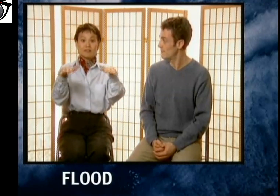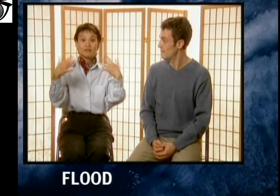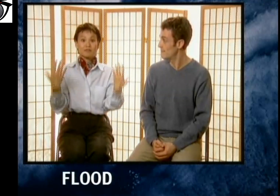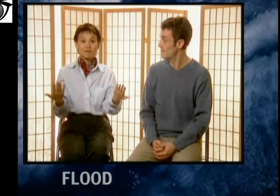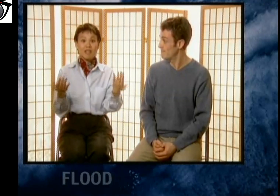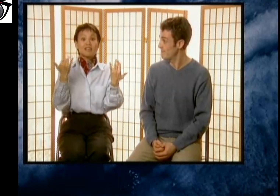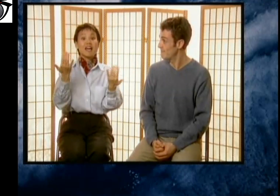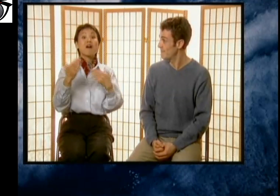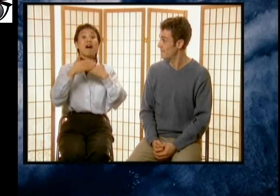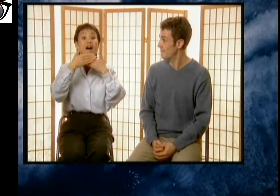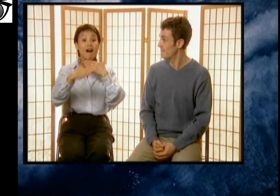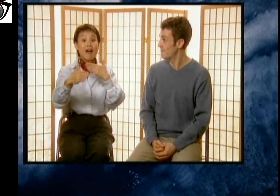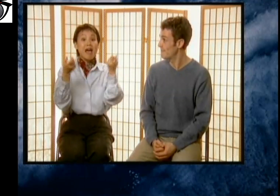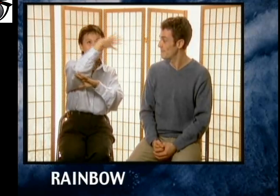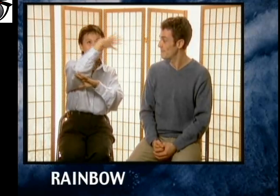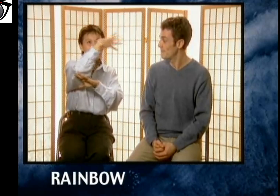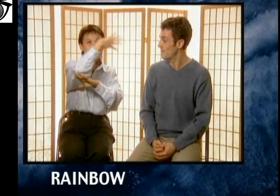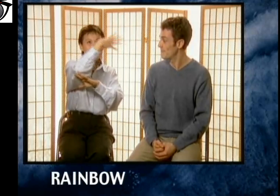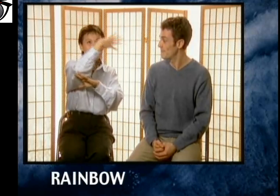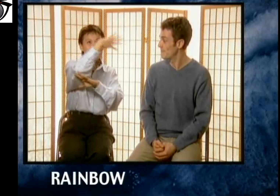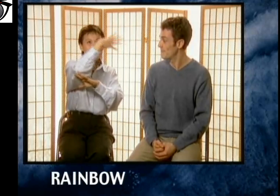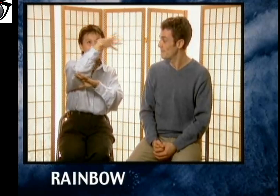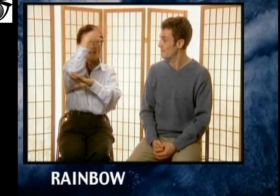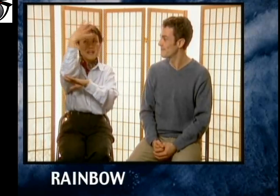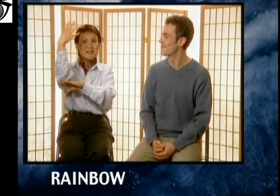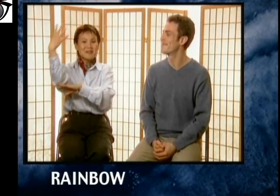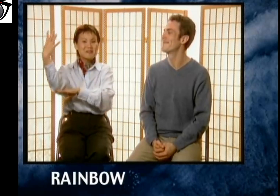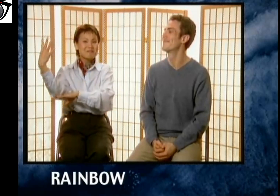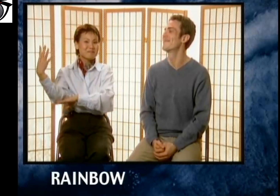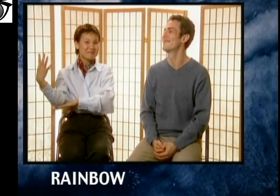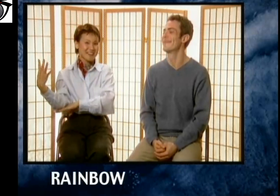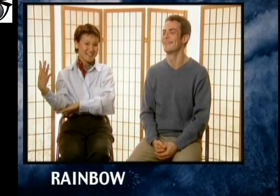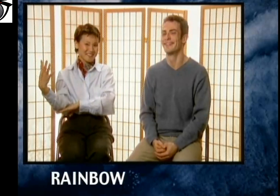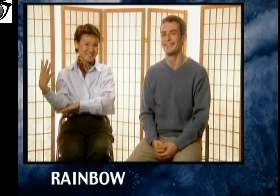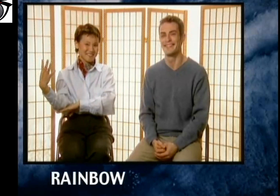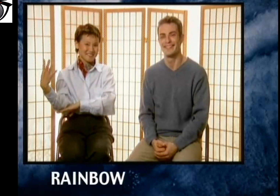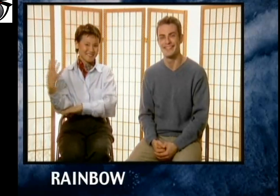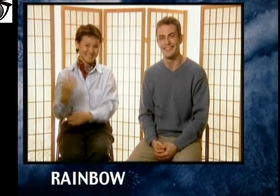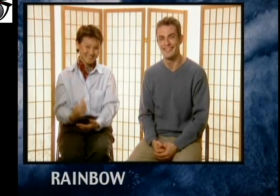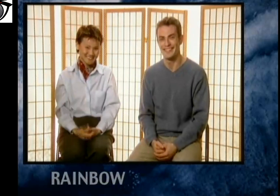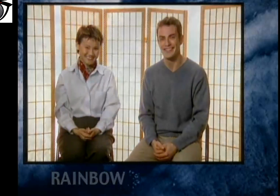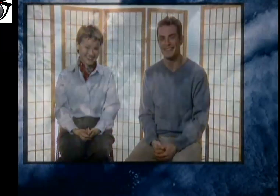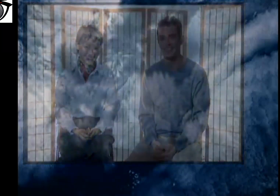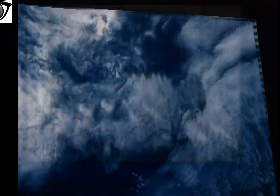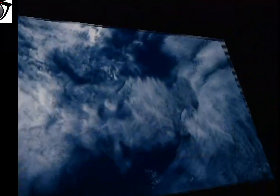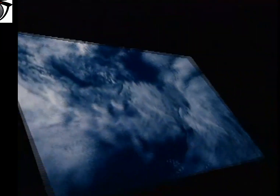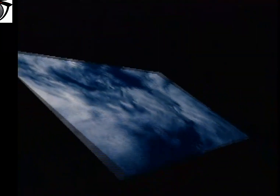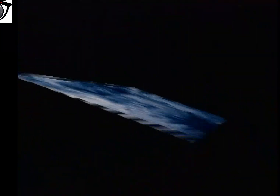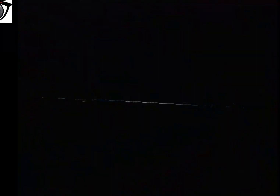Flood. And after the flood, here is the rainbow.